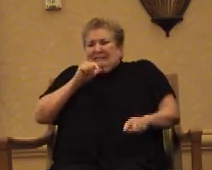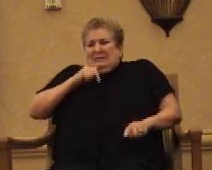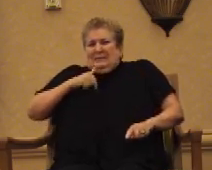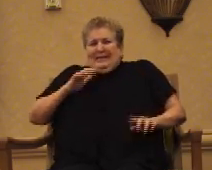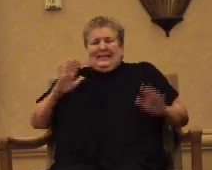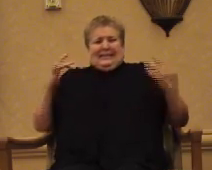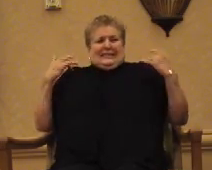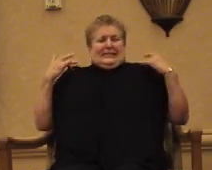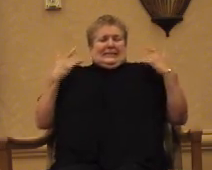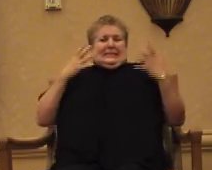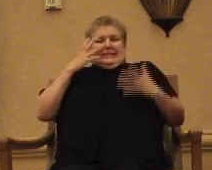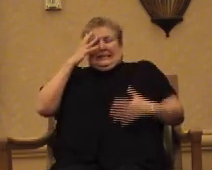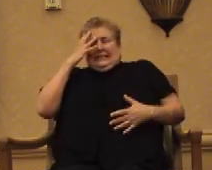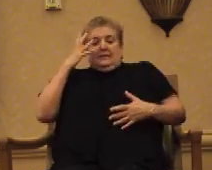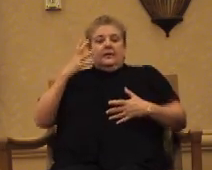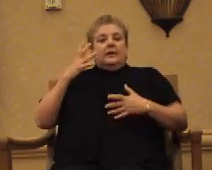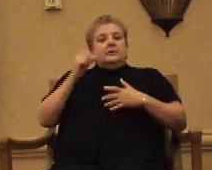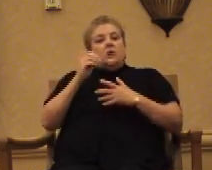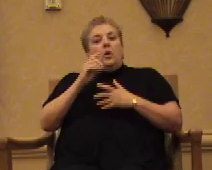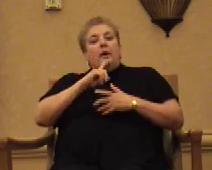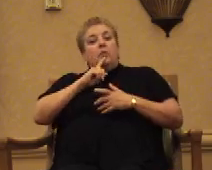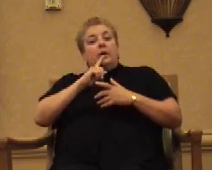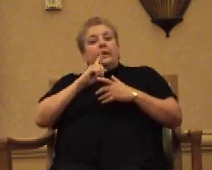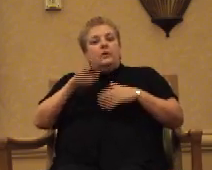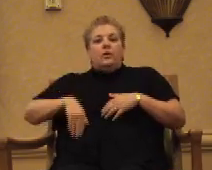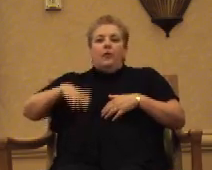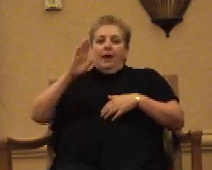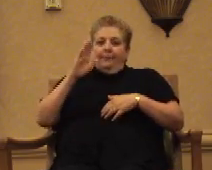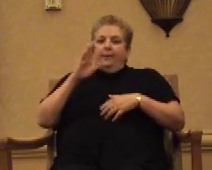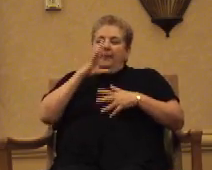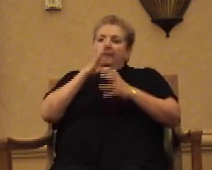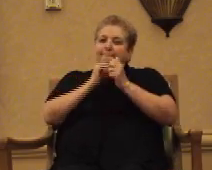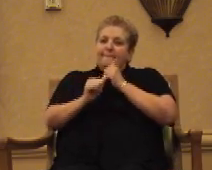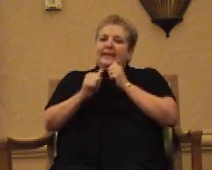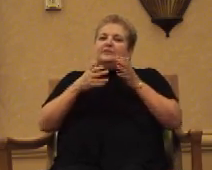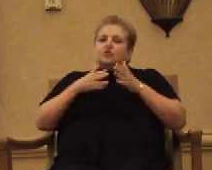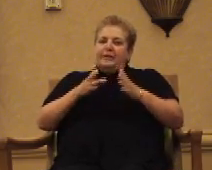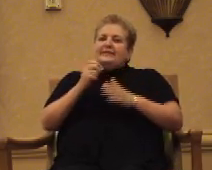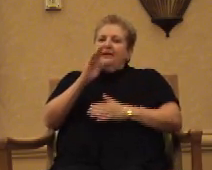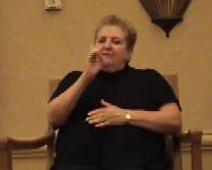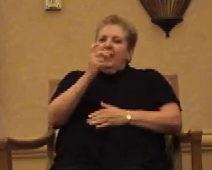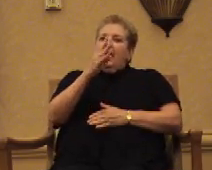So I really grew up on the mean streets of Beverly Hills. Get that right out of the way now.